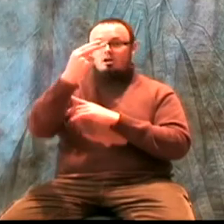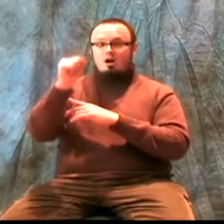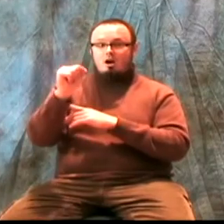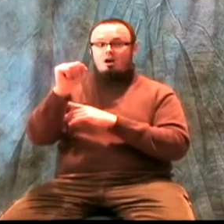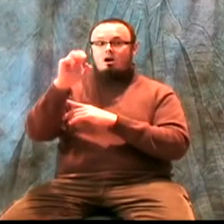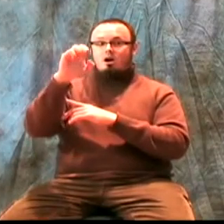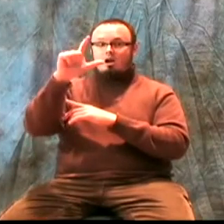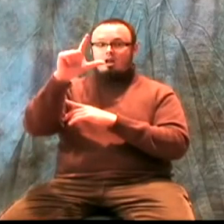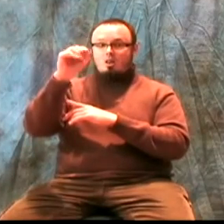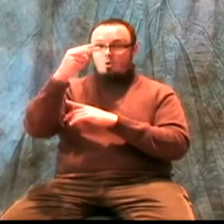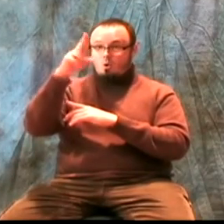of godliness.